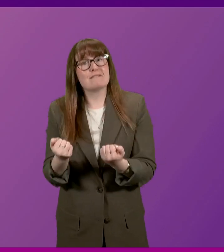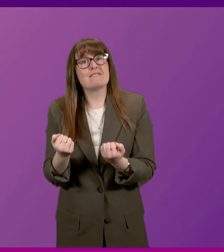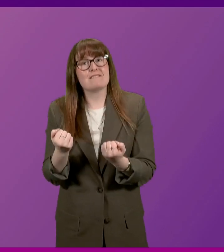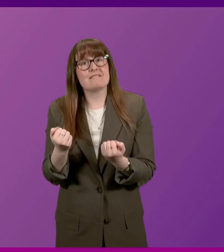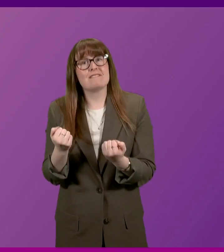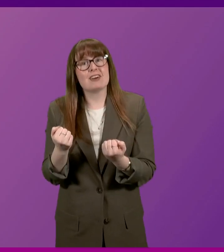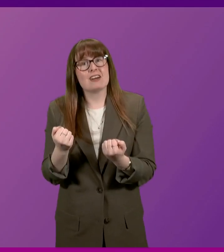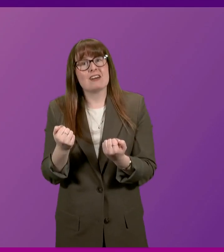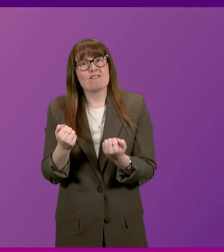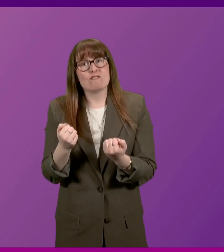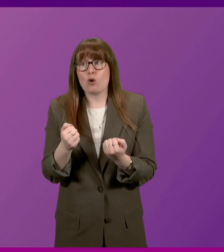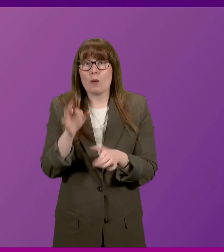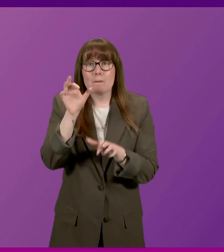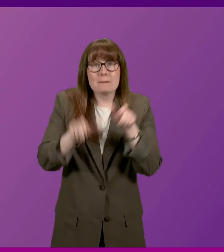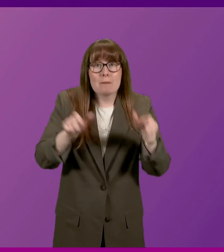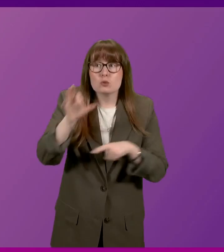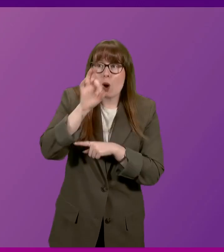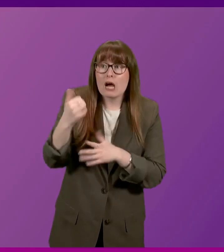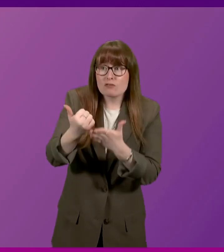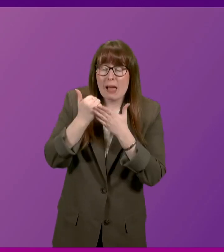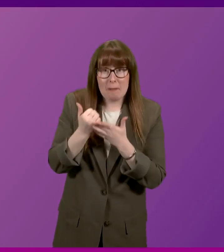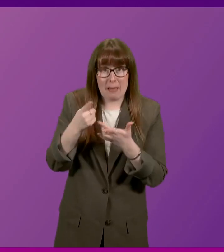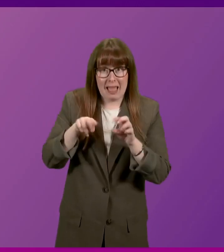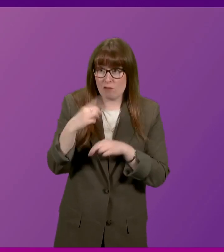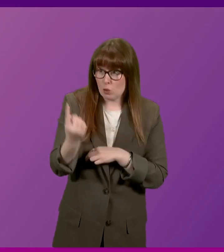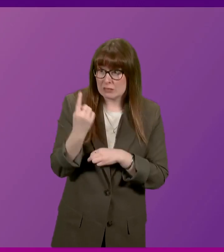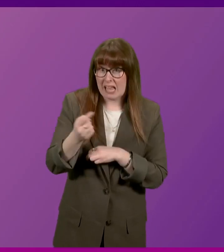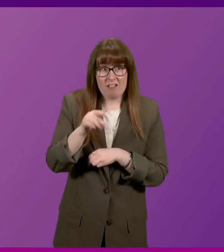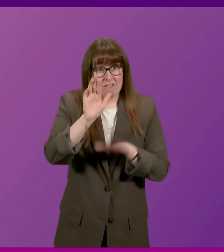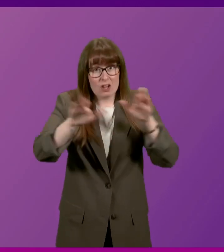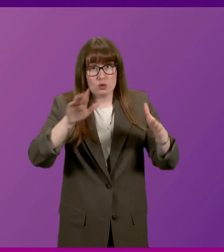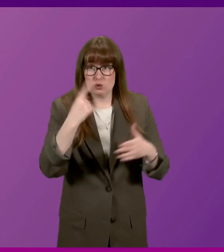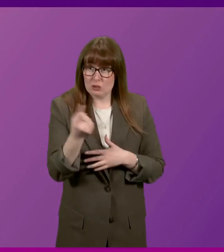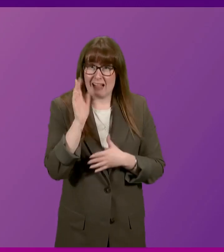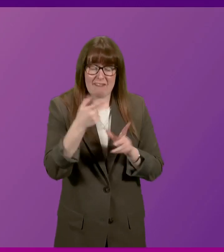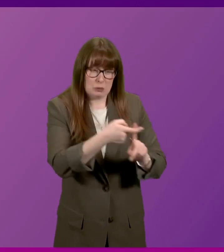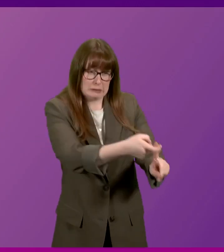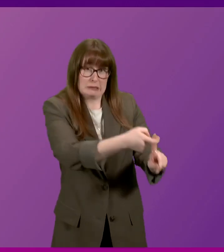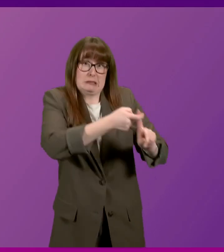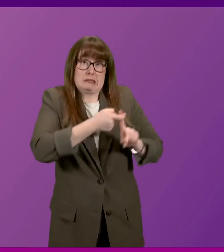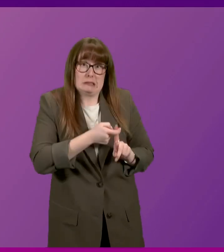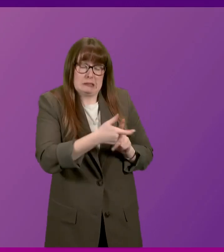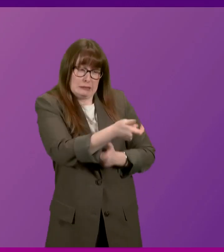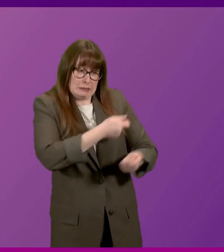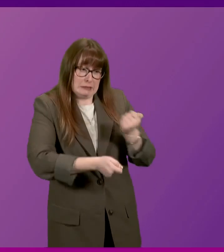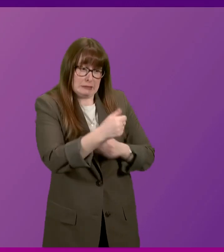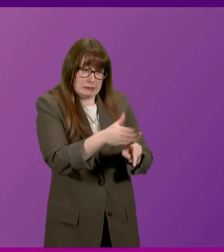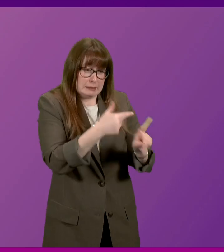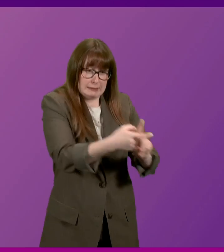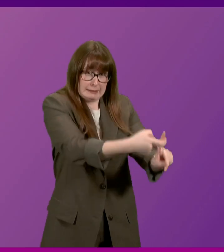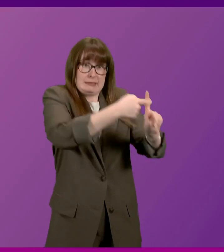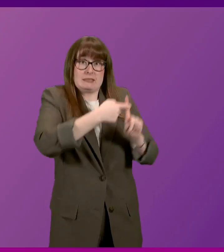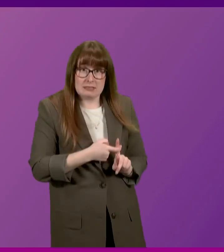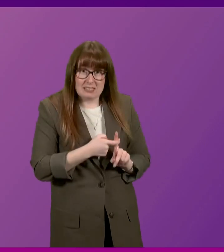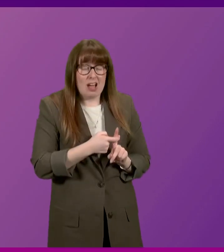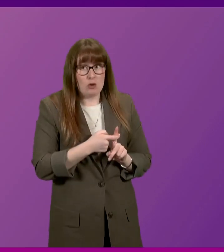getting help, because if you were reaching out and pulling them in and providing